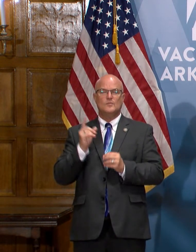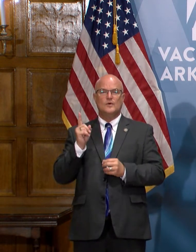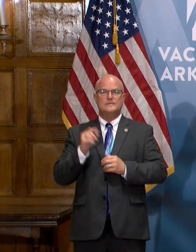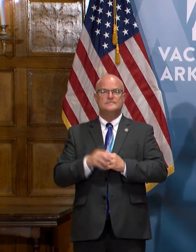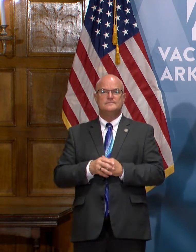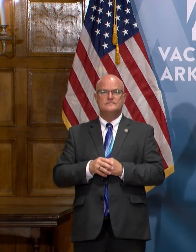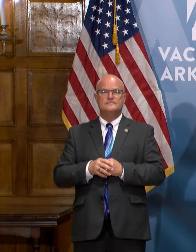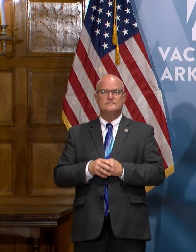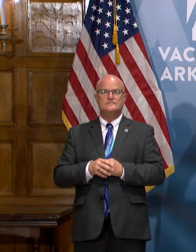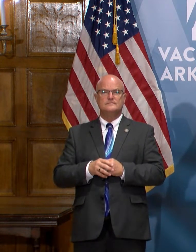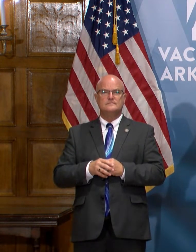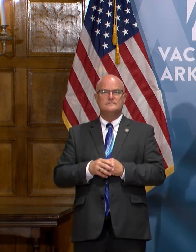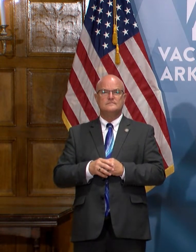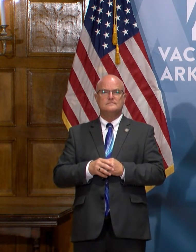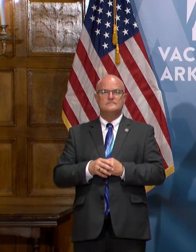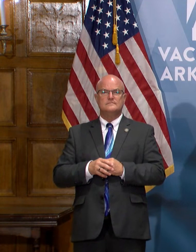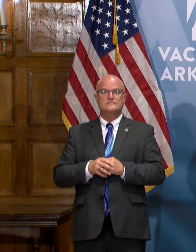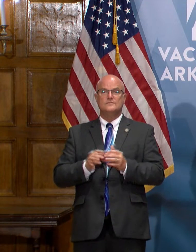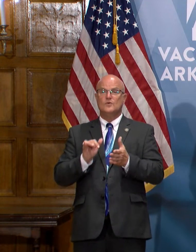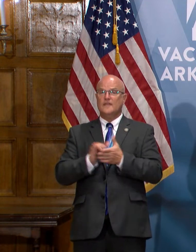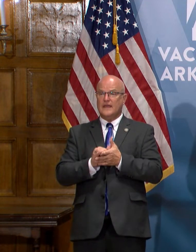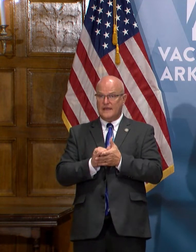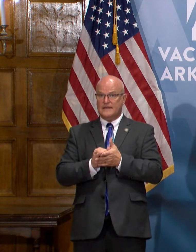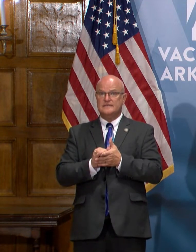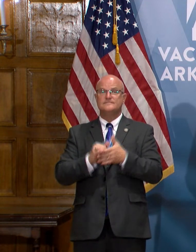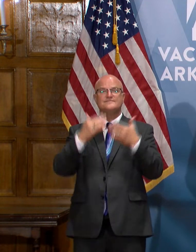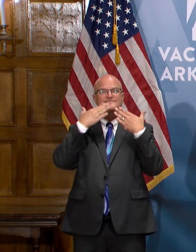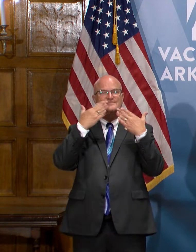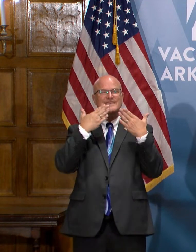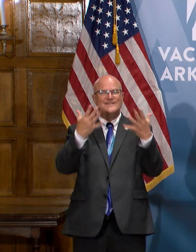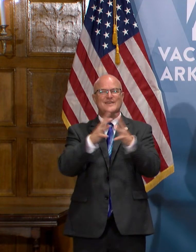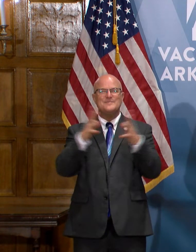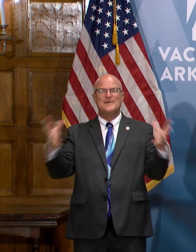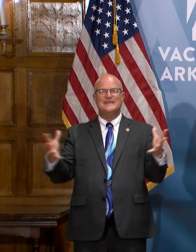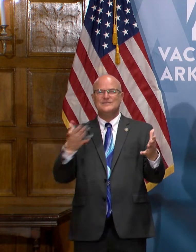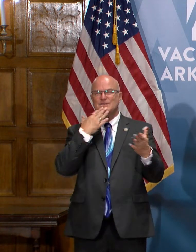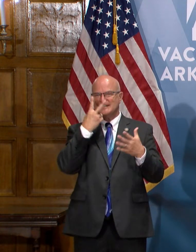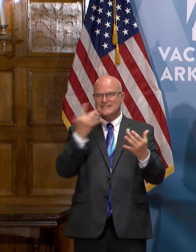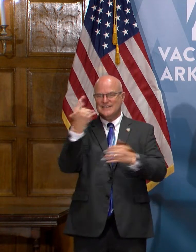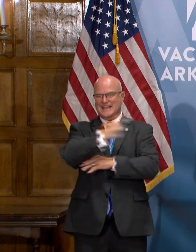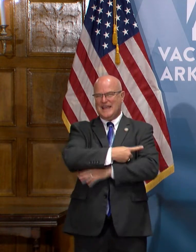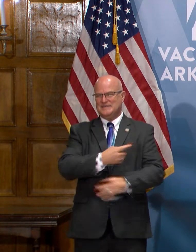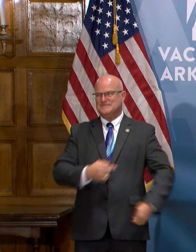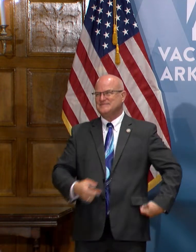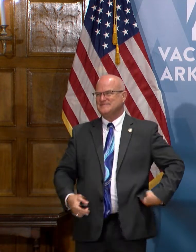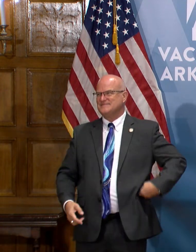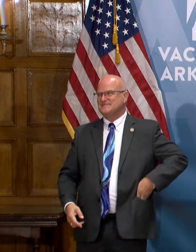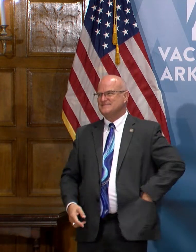With that, thank you all very much. Great to see you today.